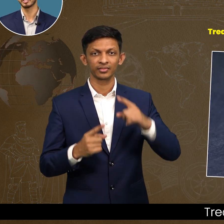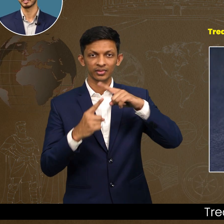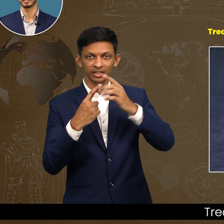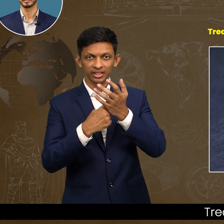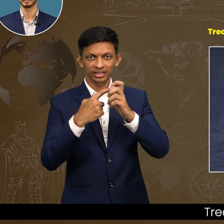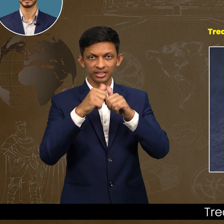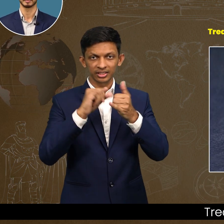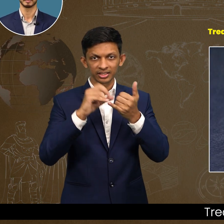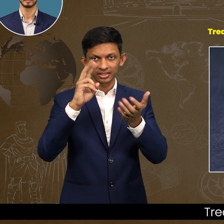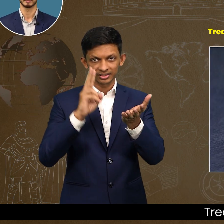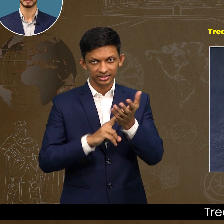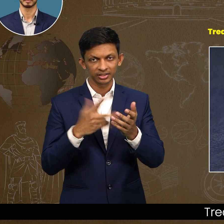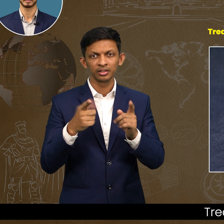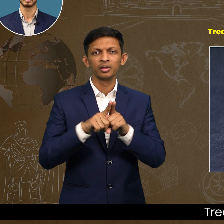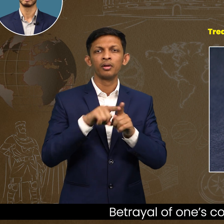Treason,